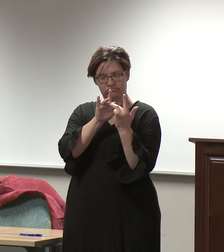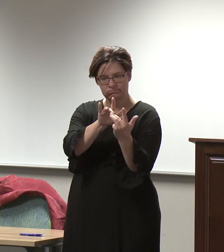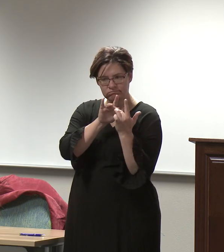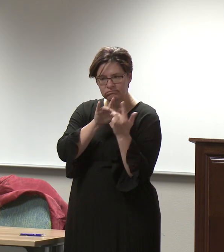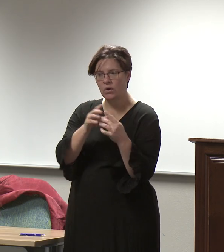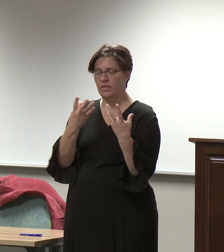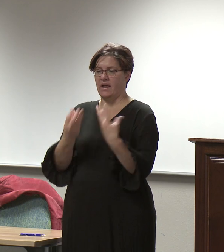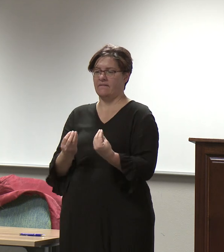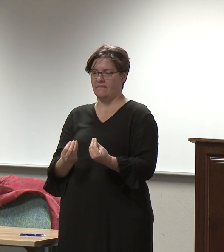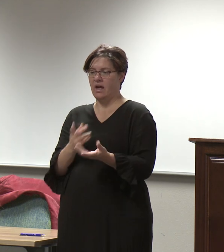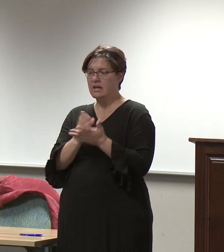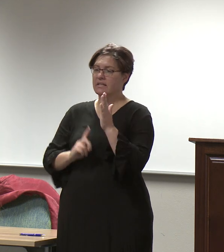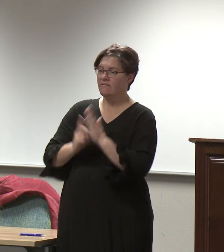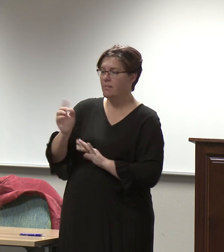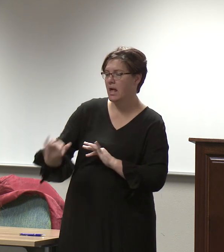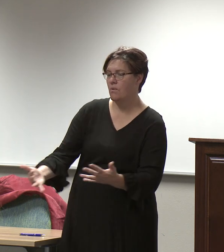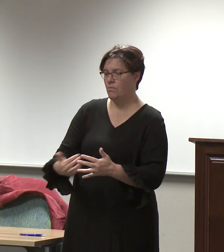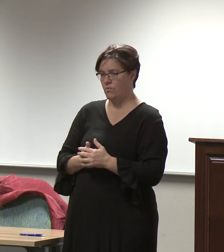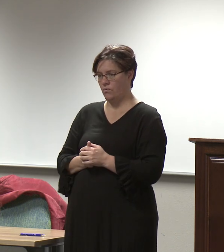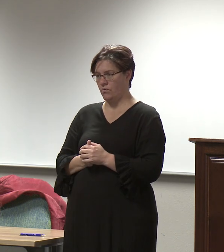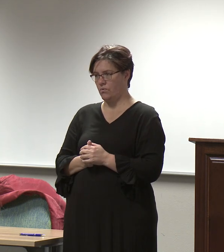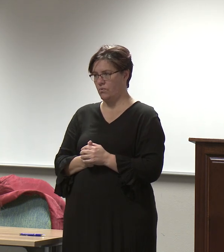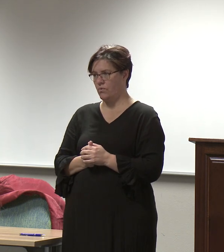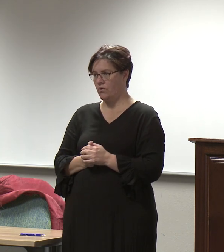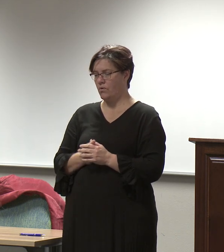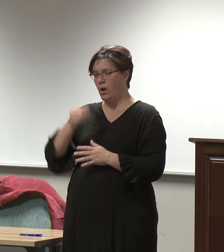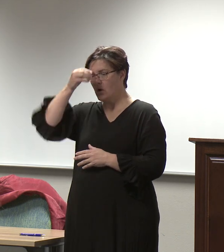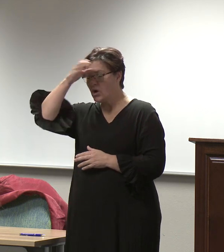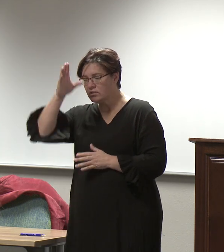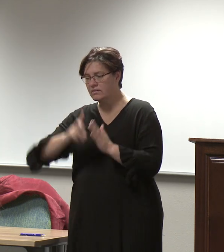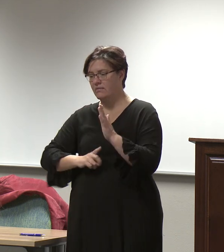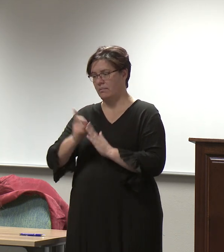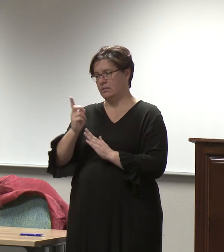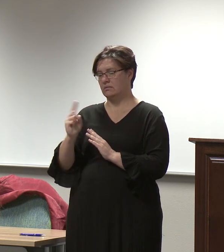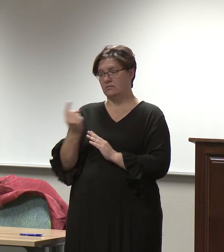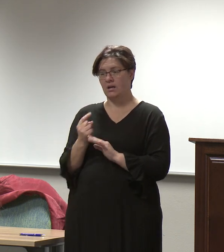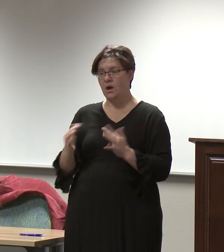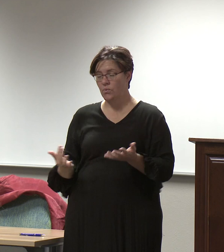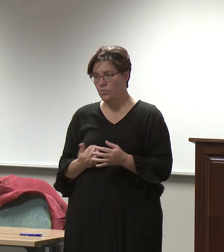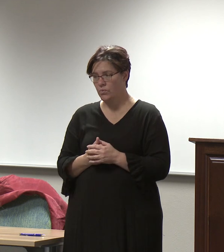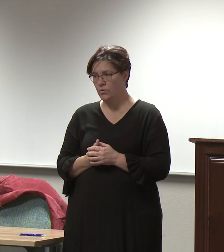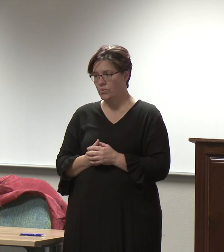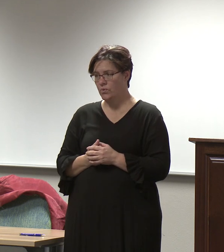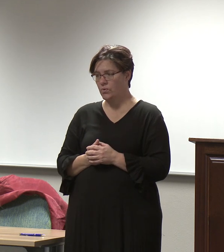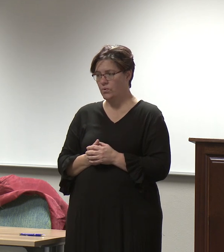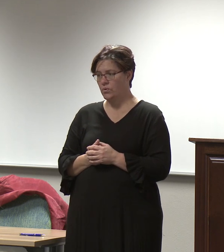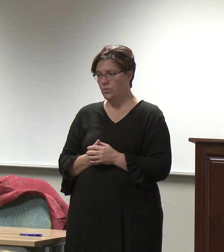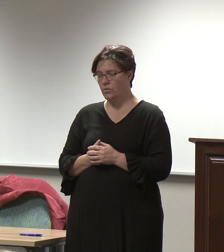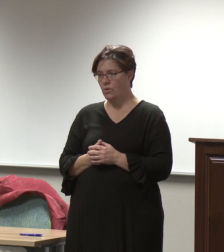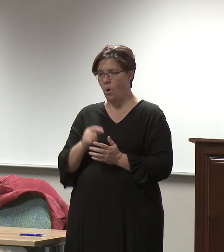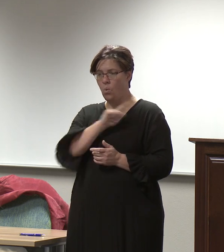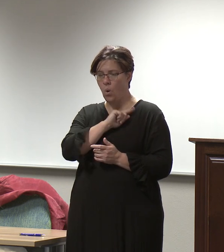that it has and how it was developed. How did the concept of development came and how the develop aid, why